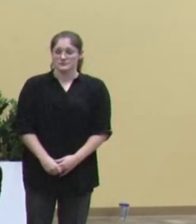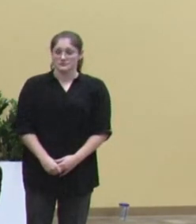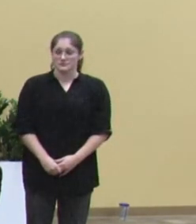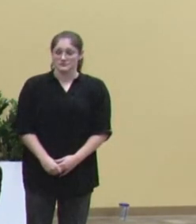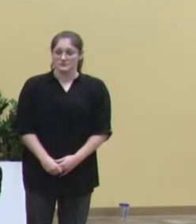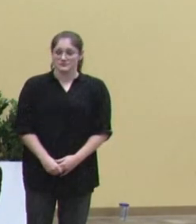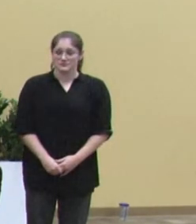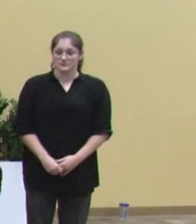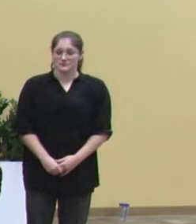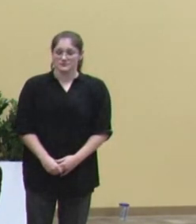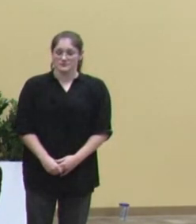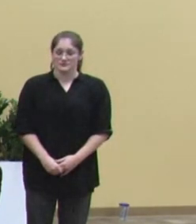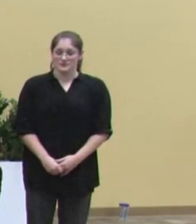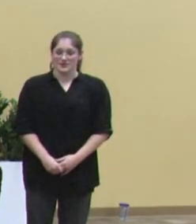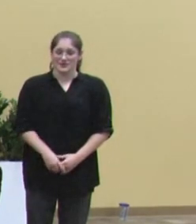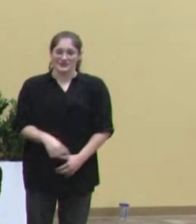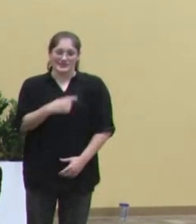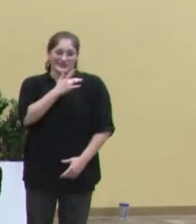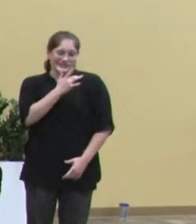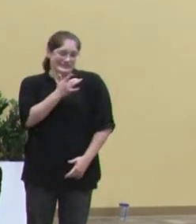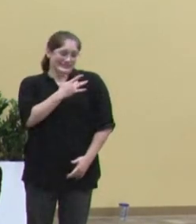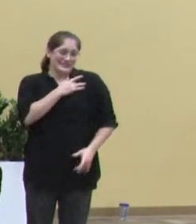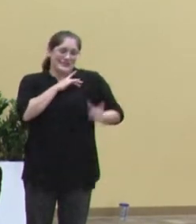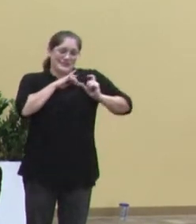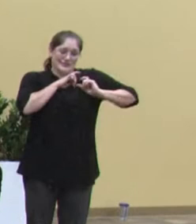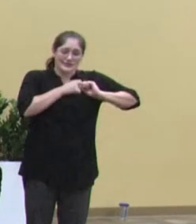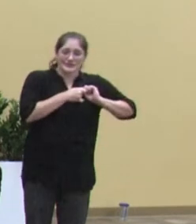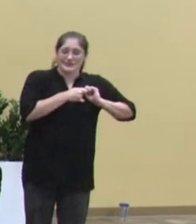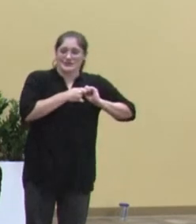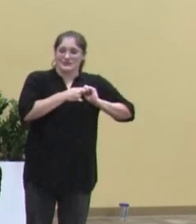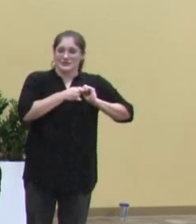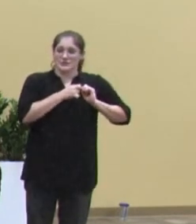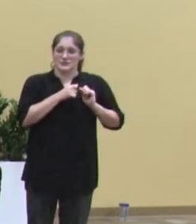it is heartening to have our millennial